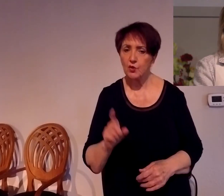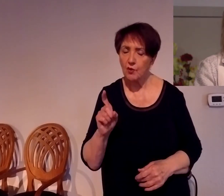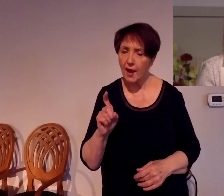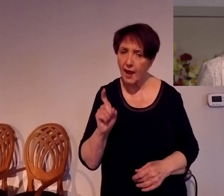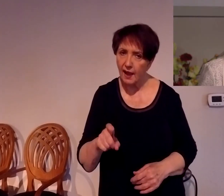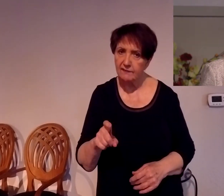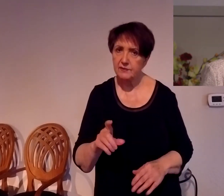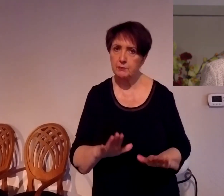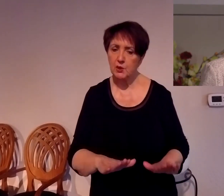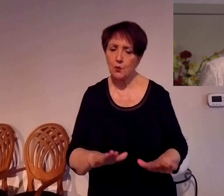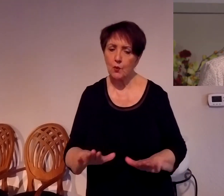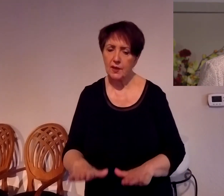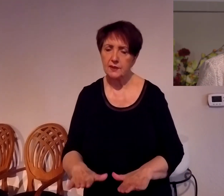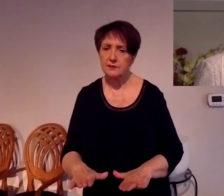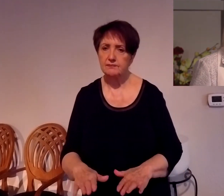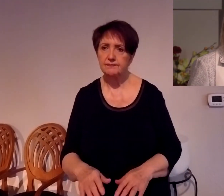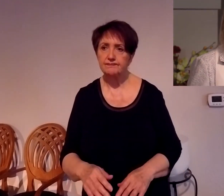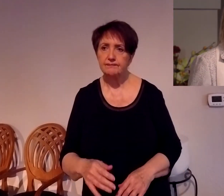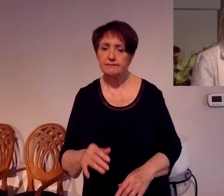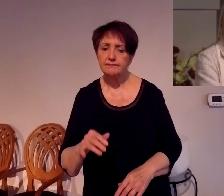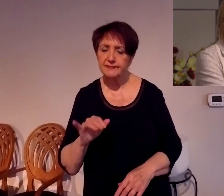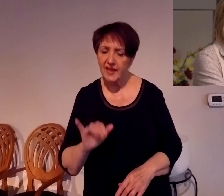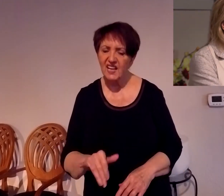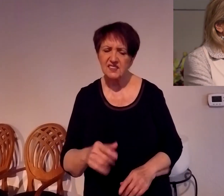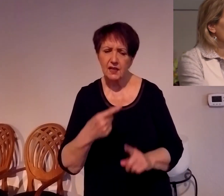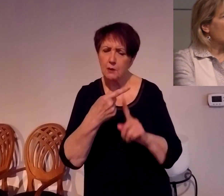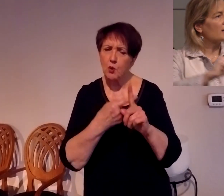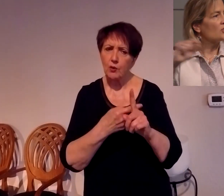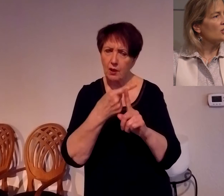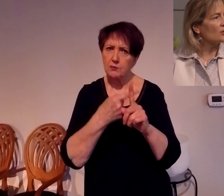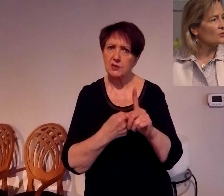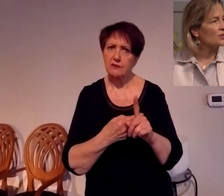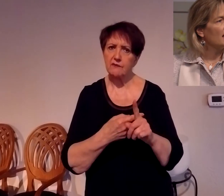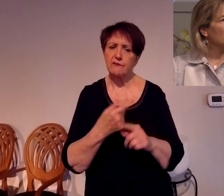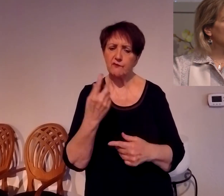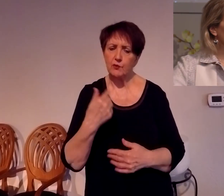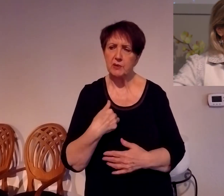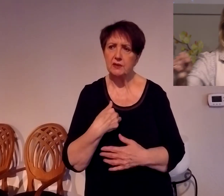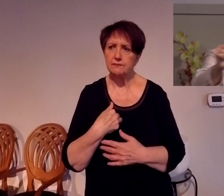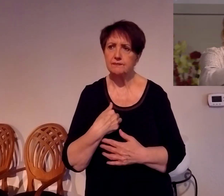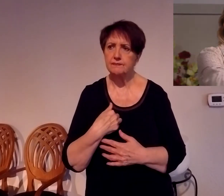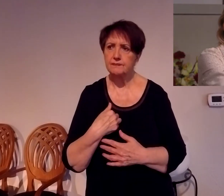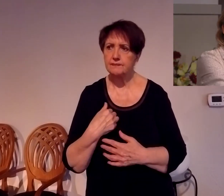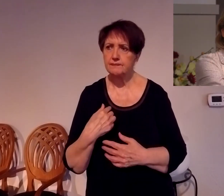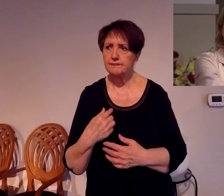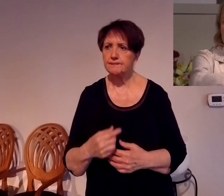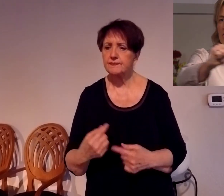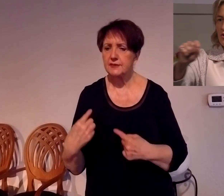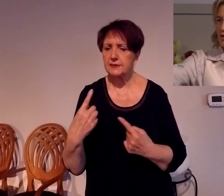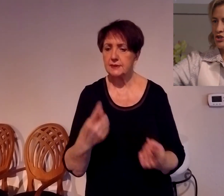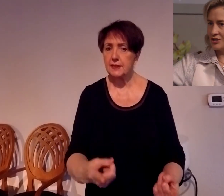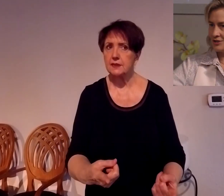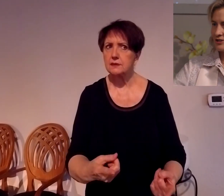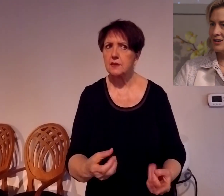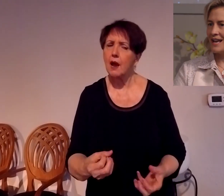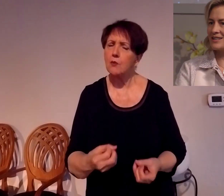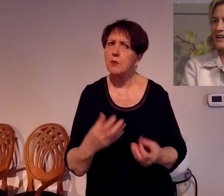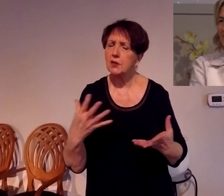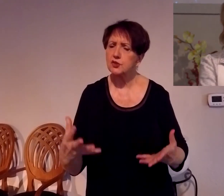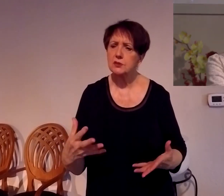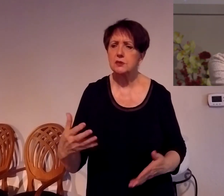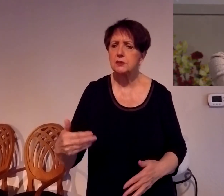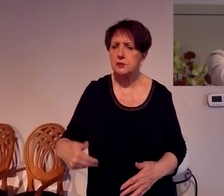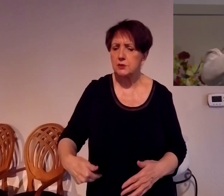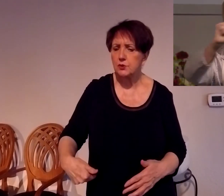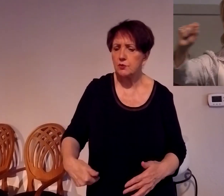So that's been a barometer for me over these past years, is how much is this intuition, as